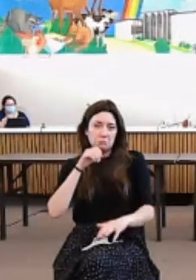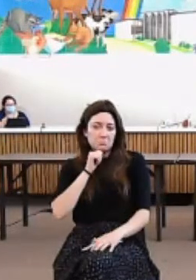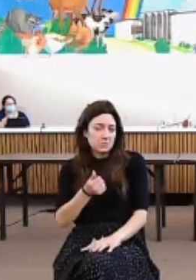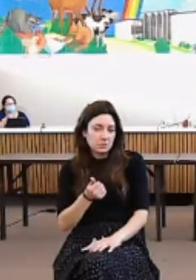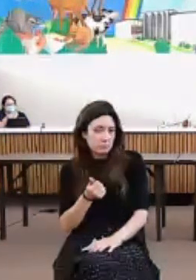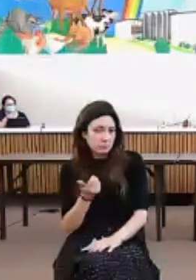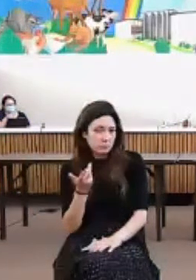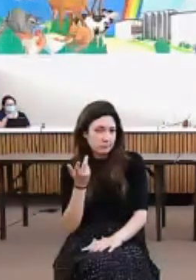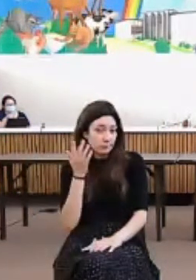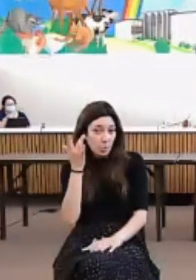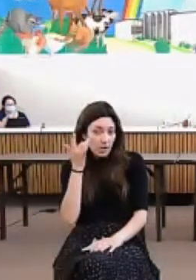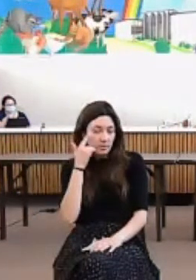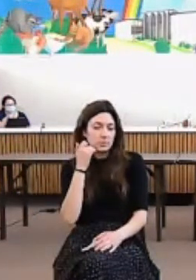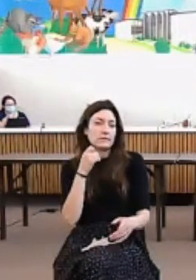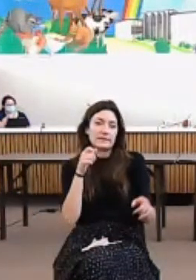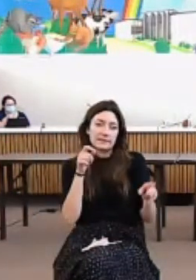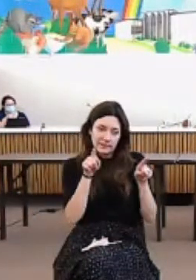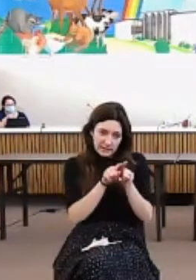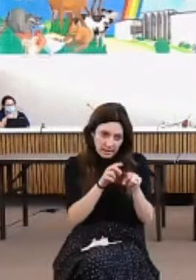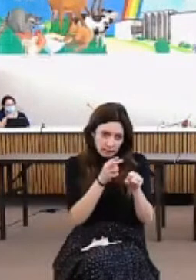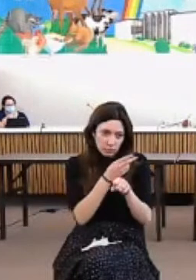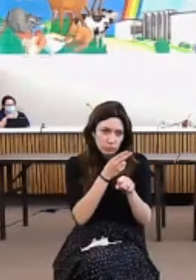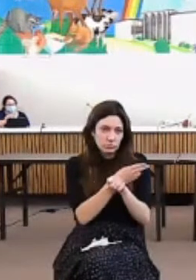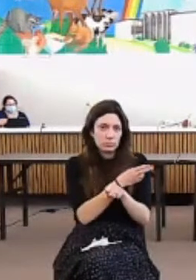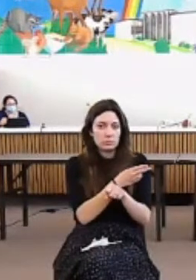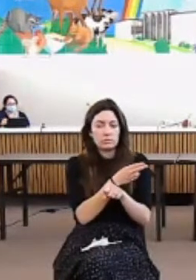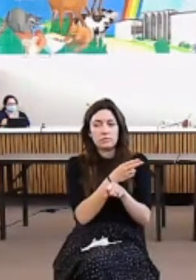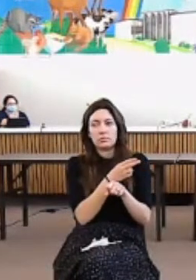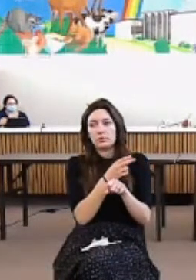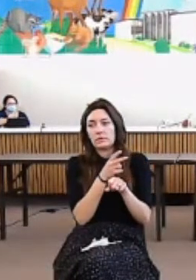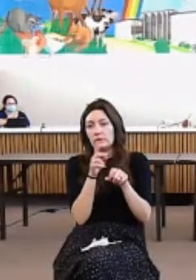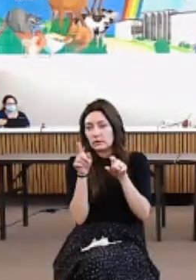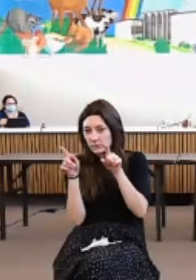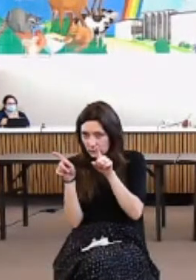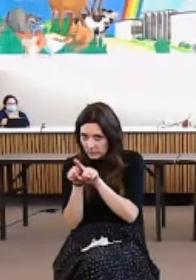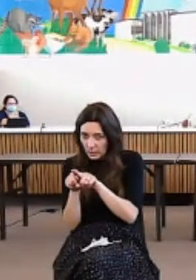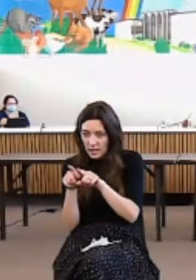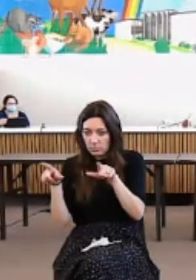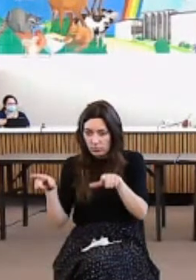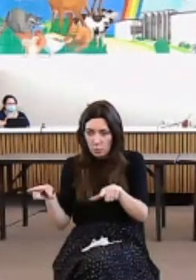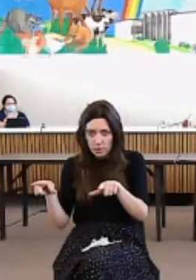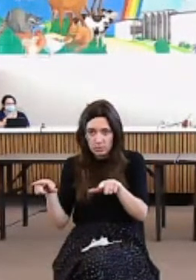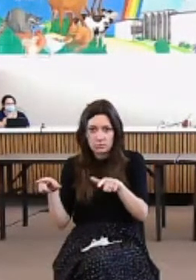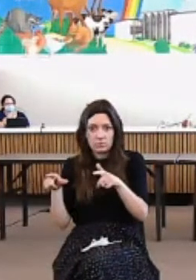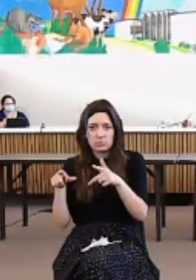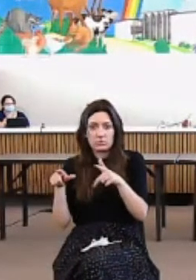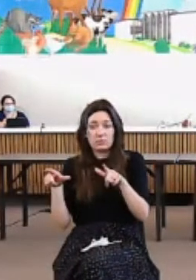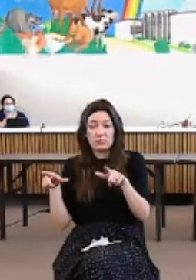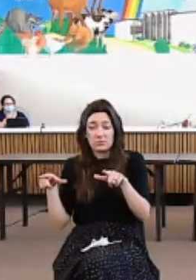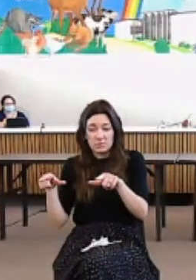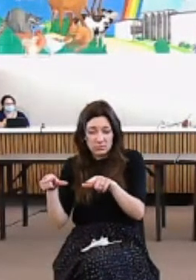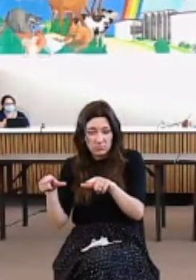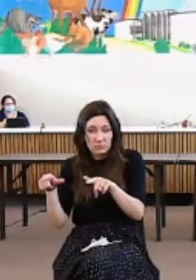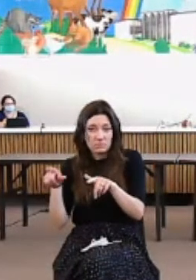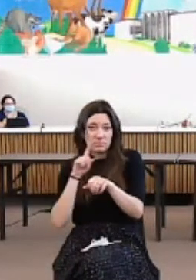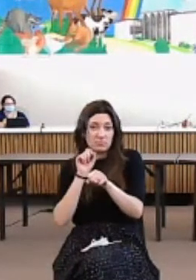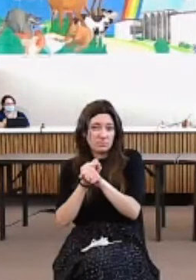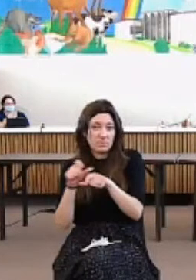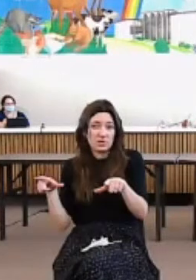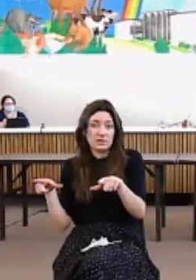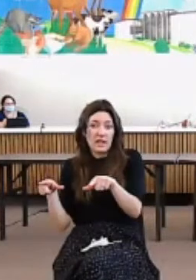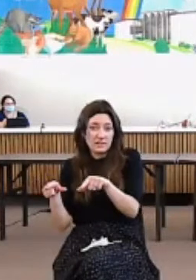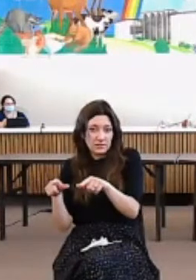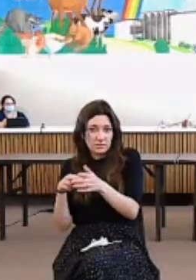it's the same footprint. And in this case, again, there's even a slight reduction in impervious surfaces. So if anything, it's